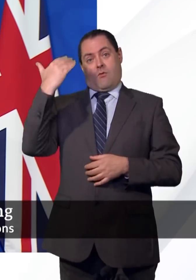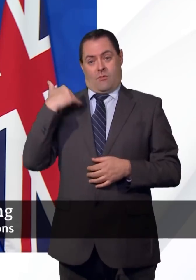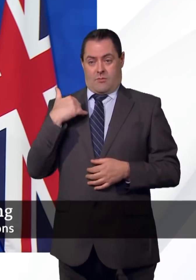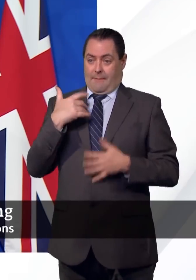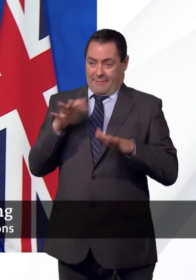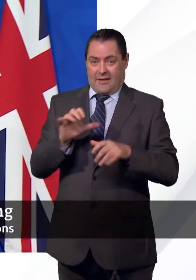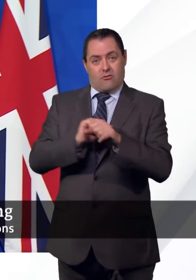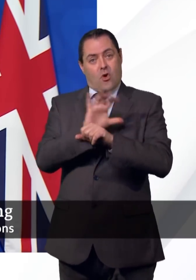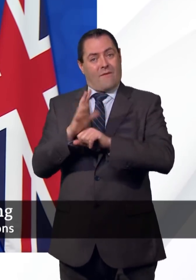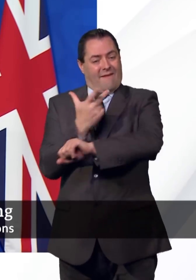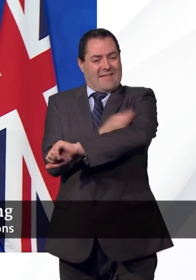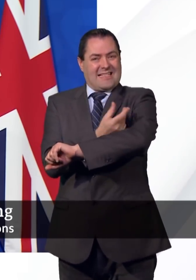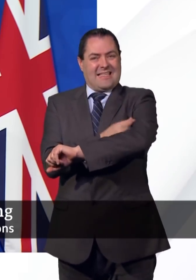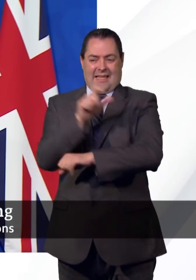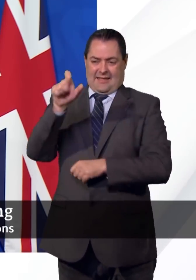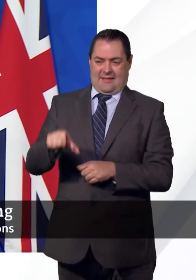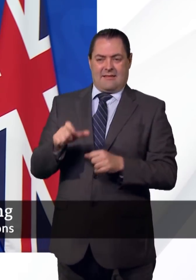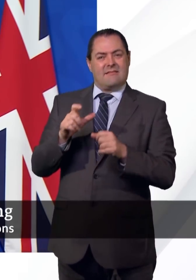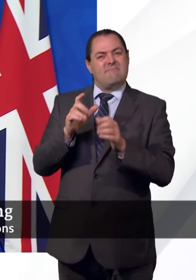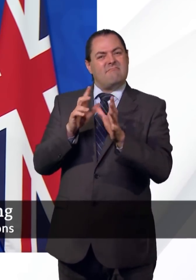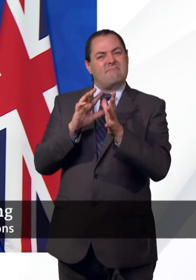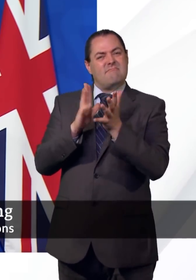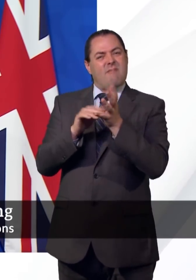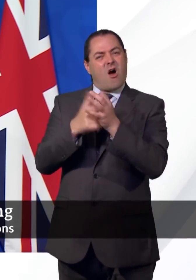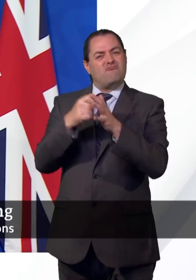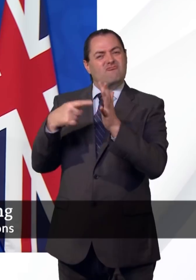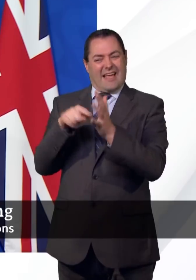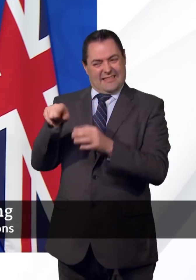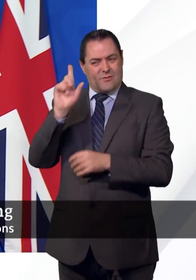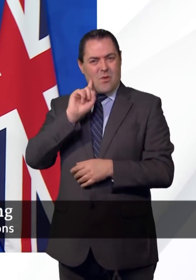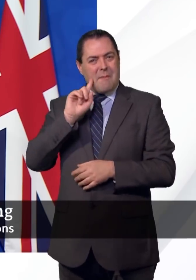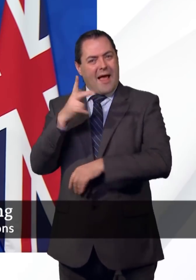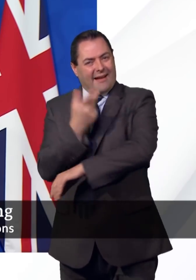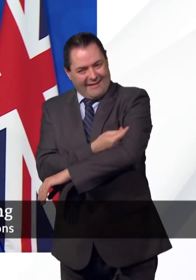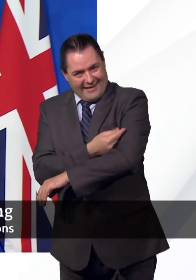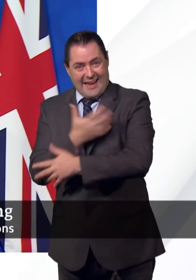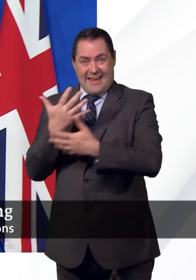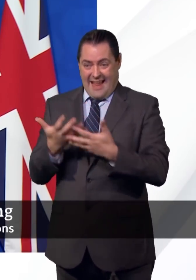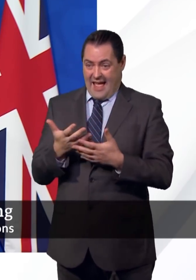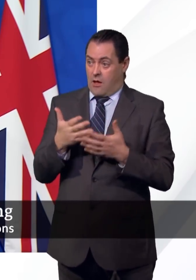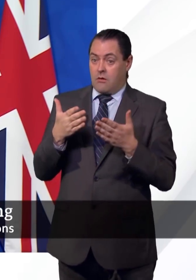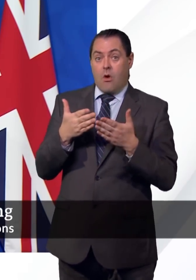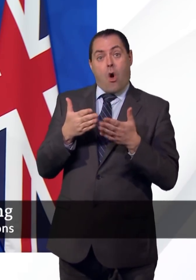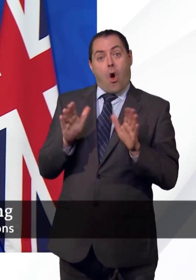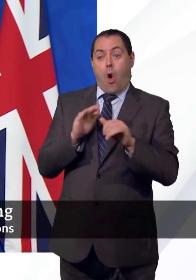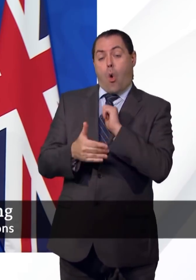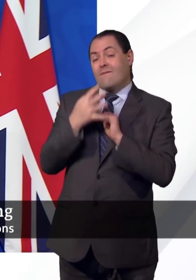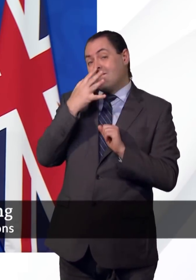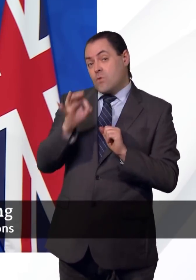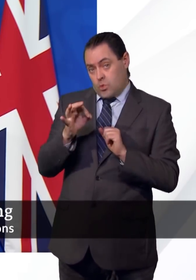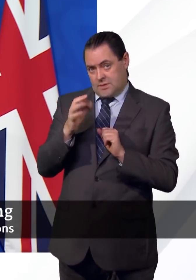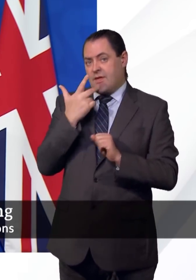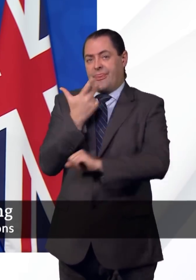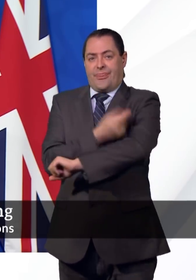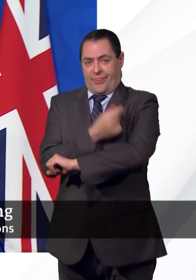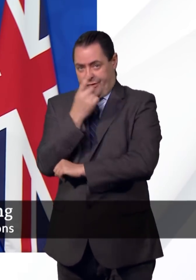into the arms of Margaret Keenan, we've opened up the vaccine booster to all those over 40, and we're reducing the gap between